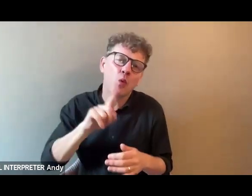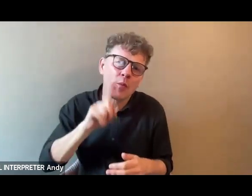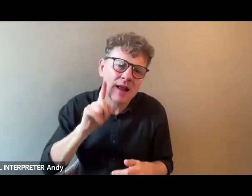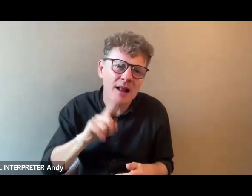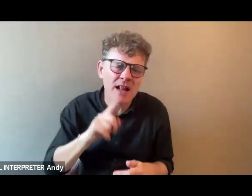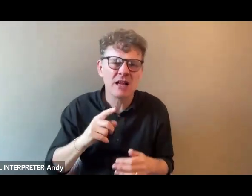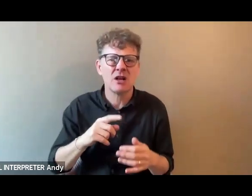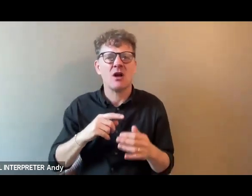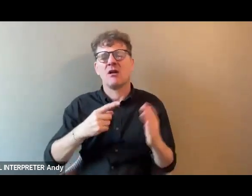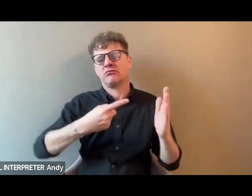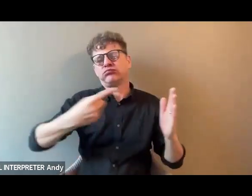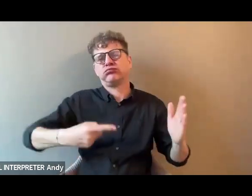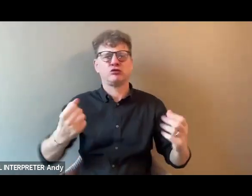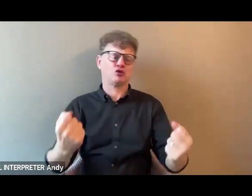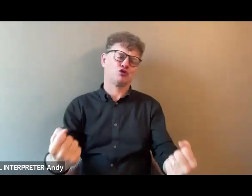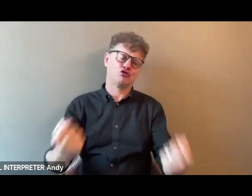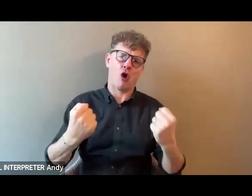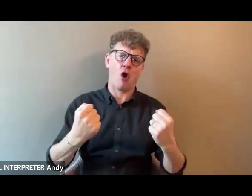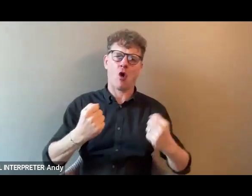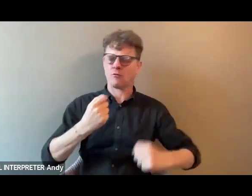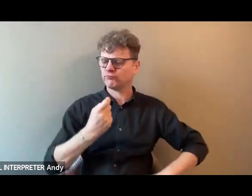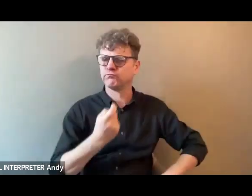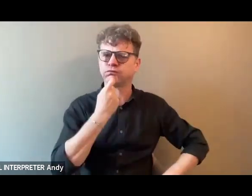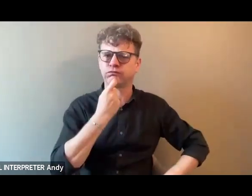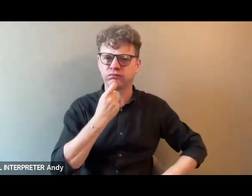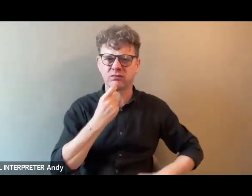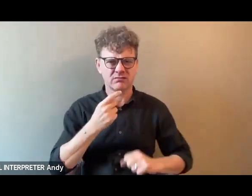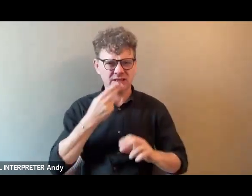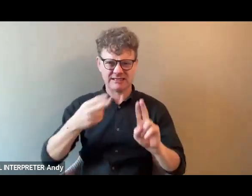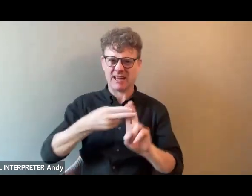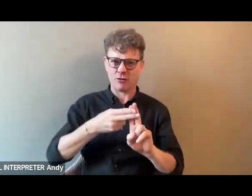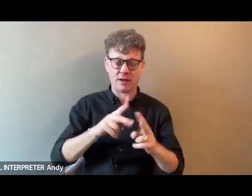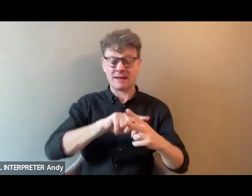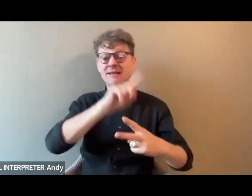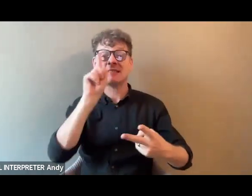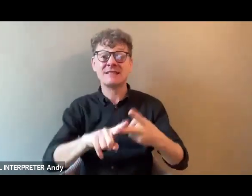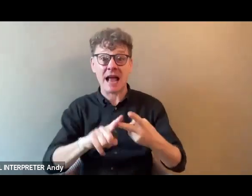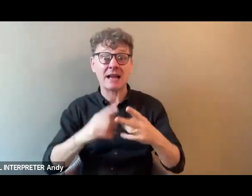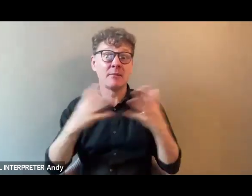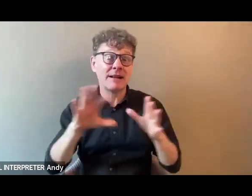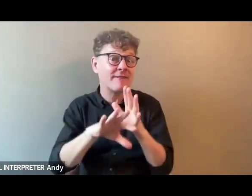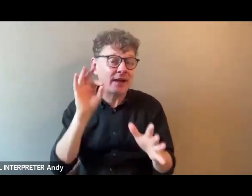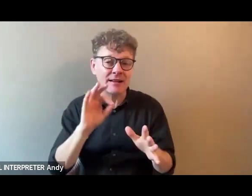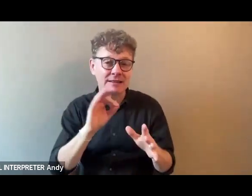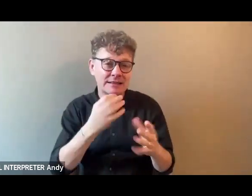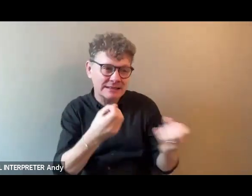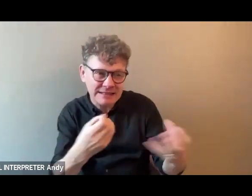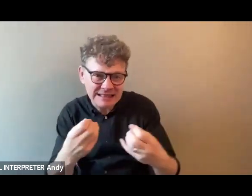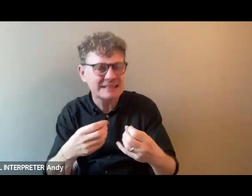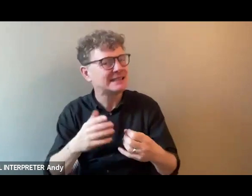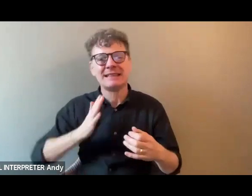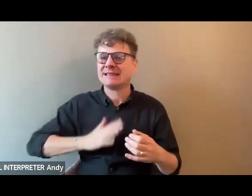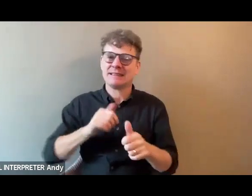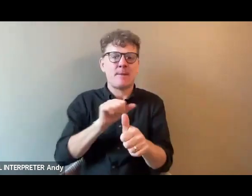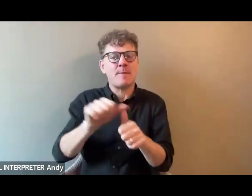endlessly strong and resilient. The second emerging finding has to do with the need for better